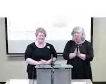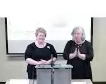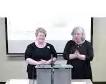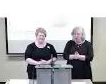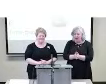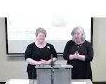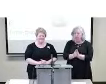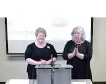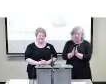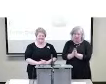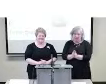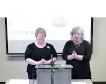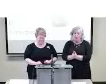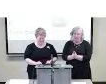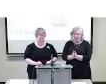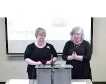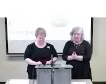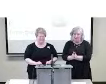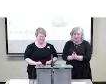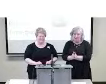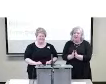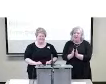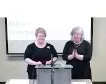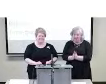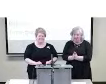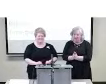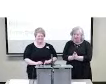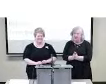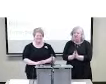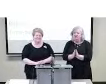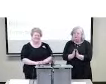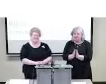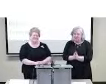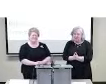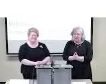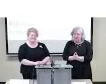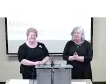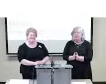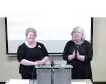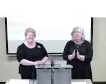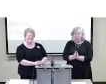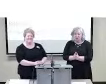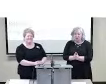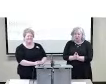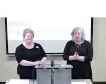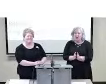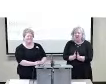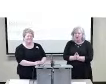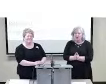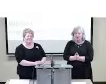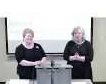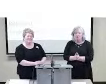for one hour to study for one exam it was time bound specific measurable